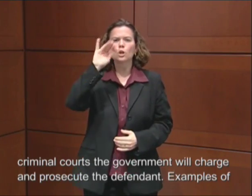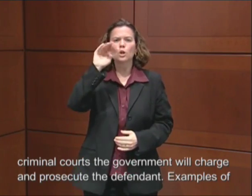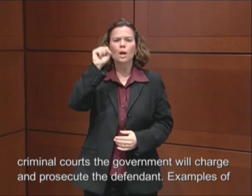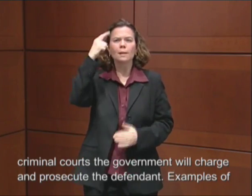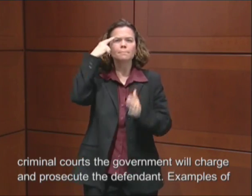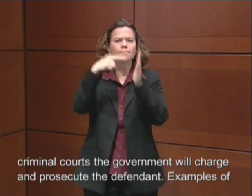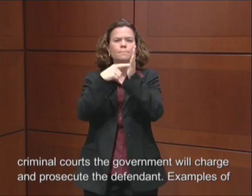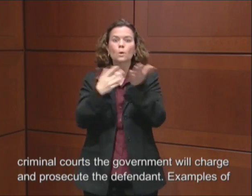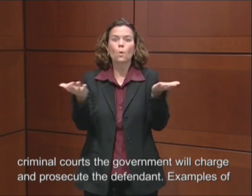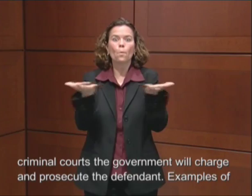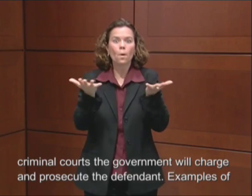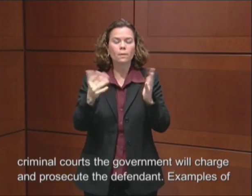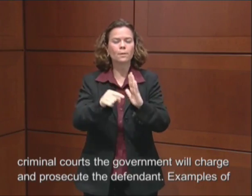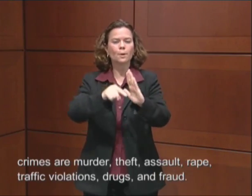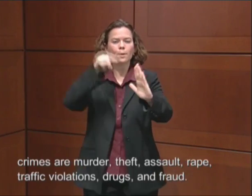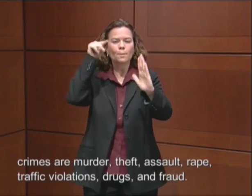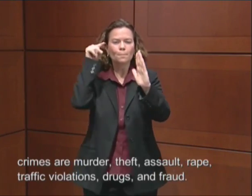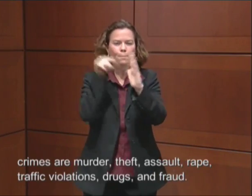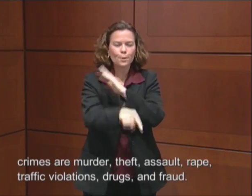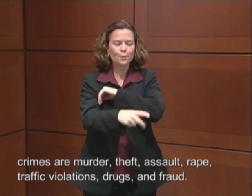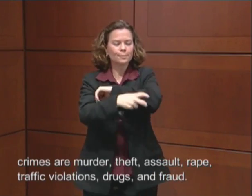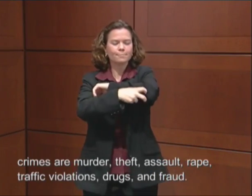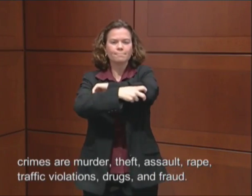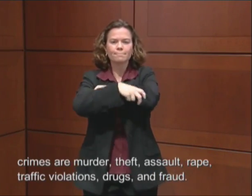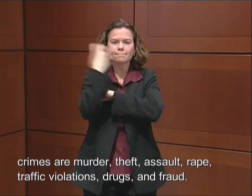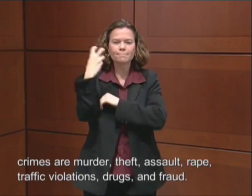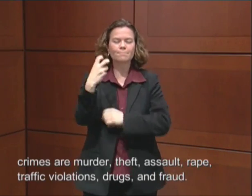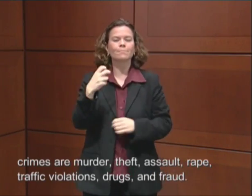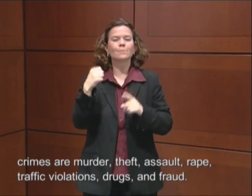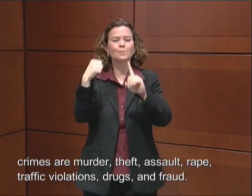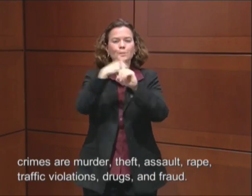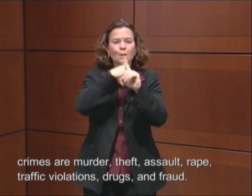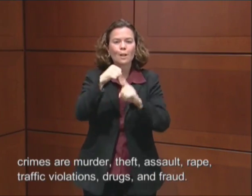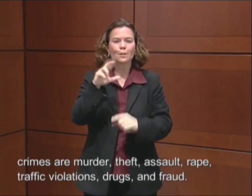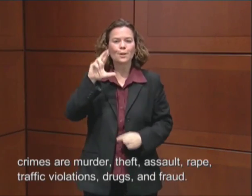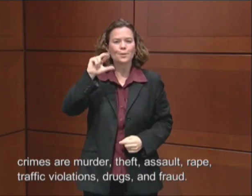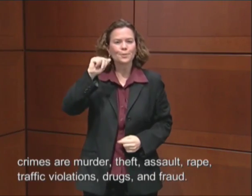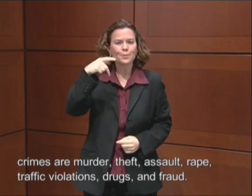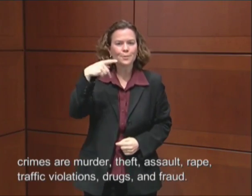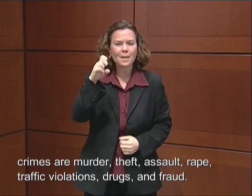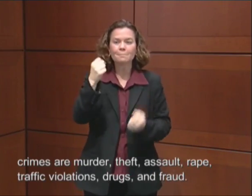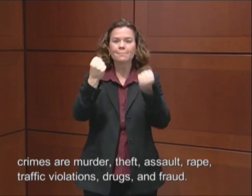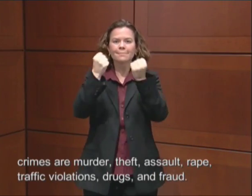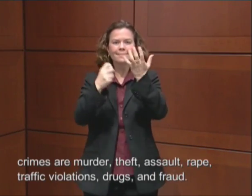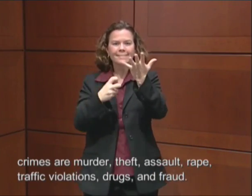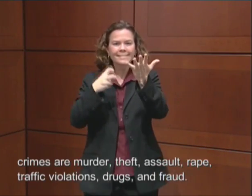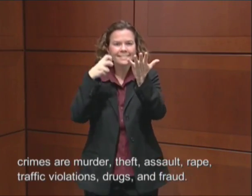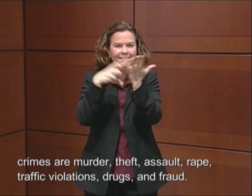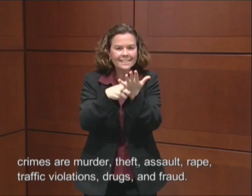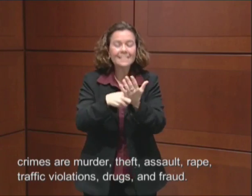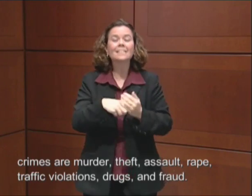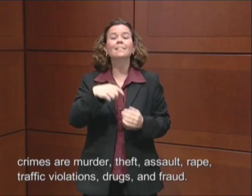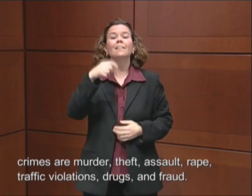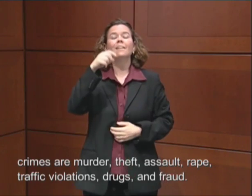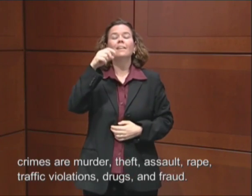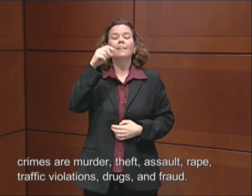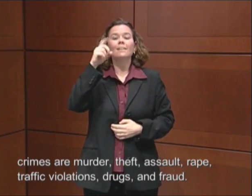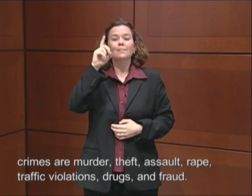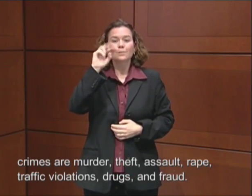Examples of crimes are murder, theft, assault, rape, traffic violations, drugs, and fraud.